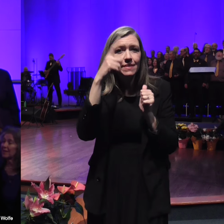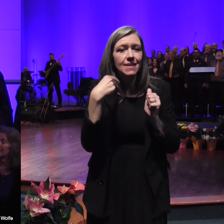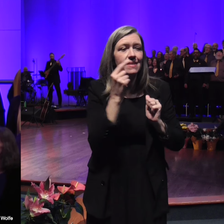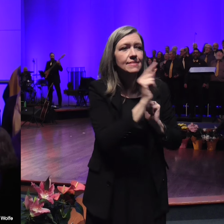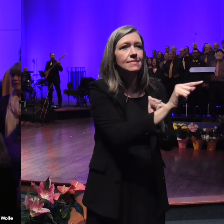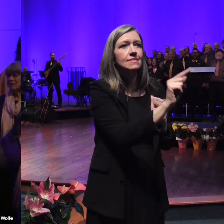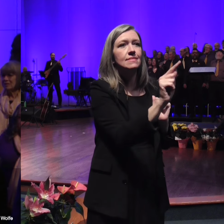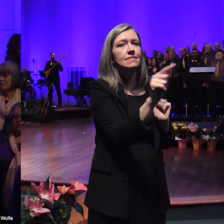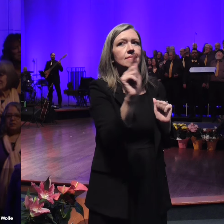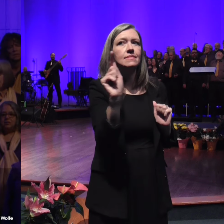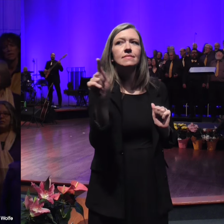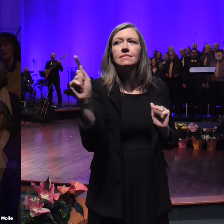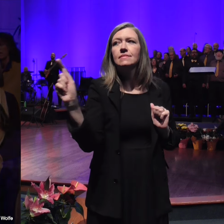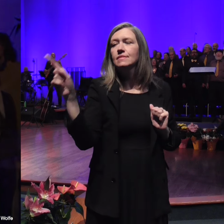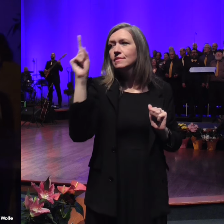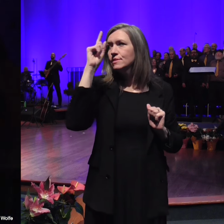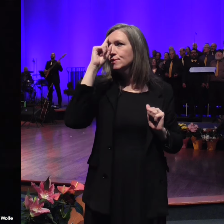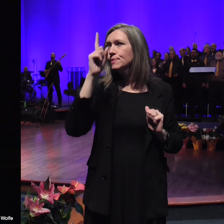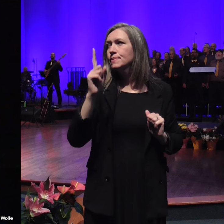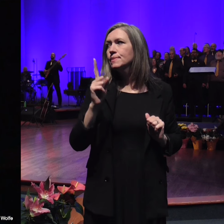each face.